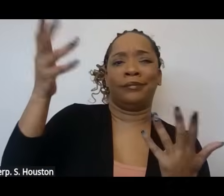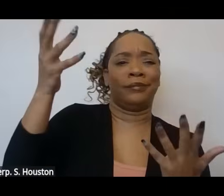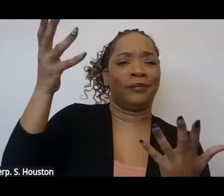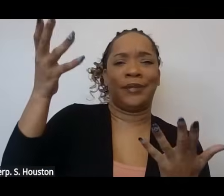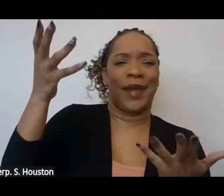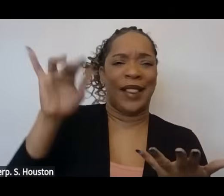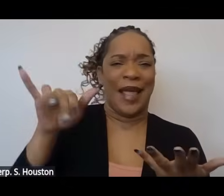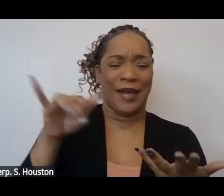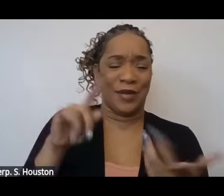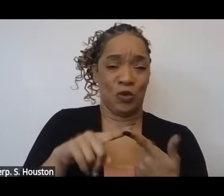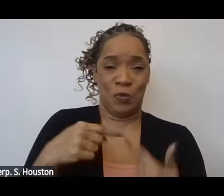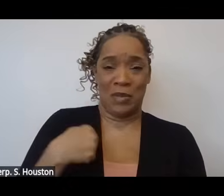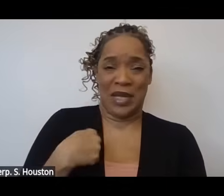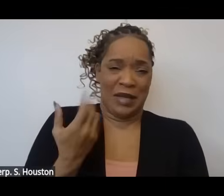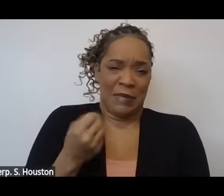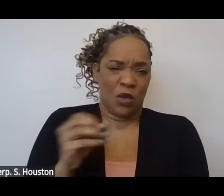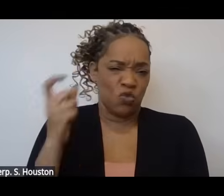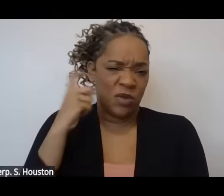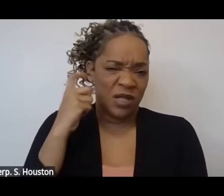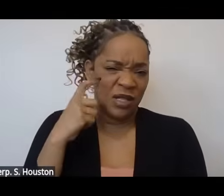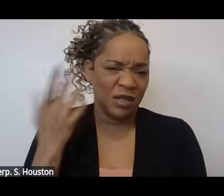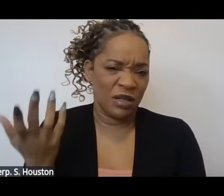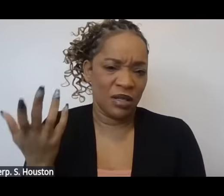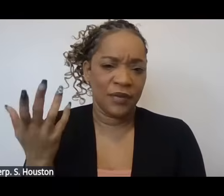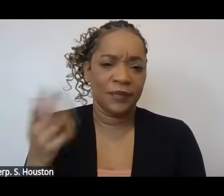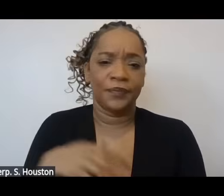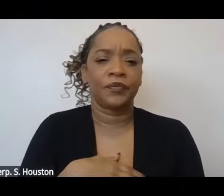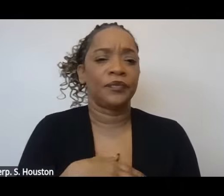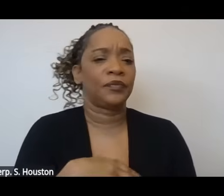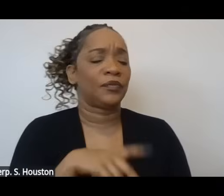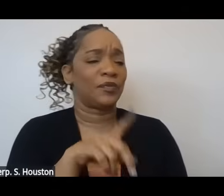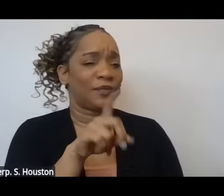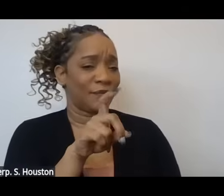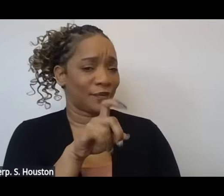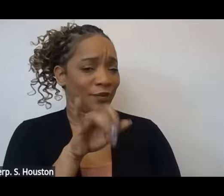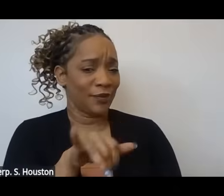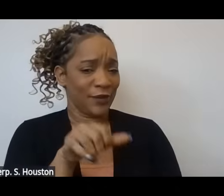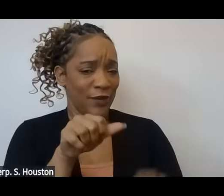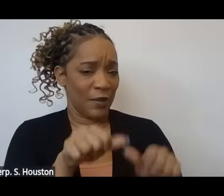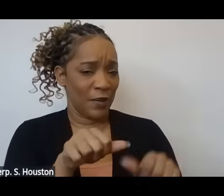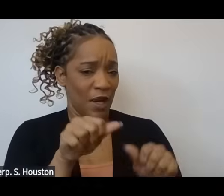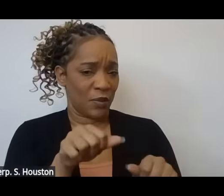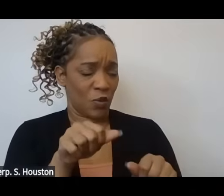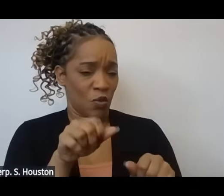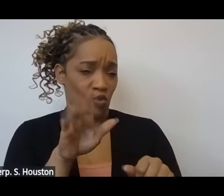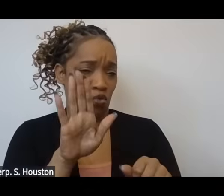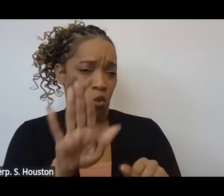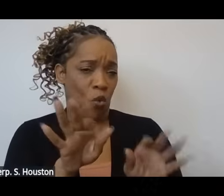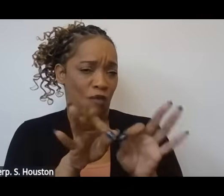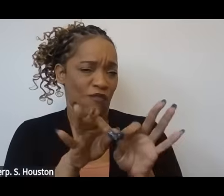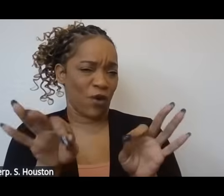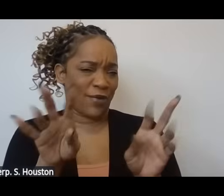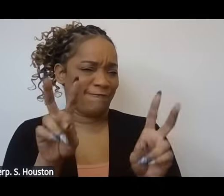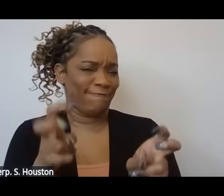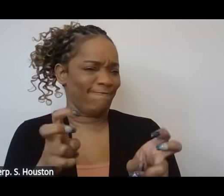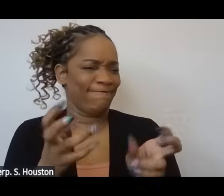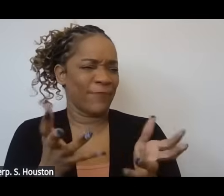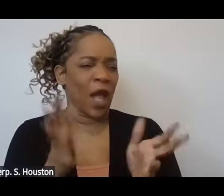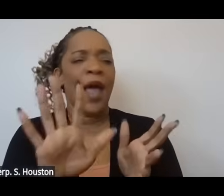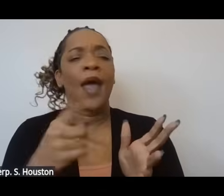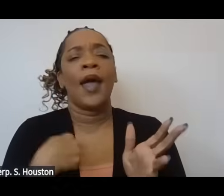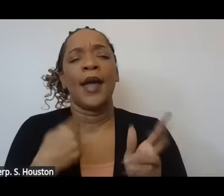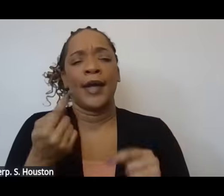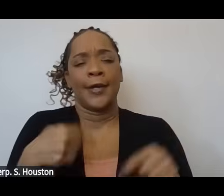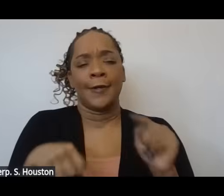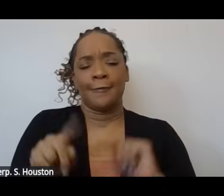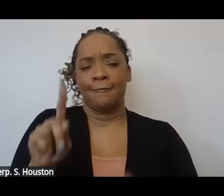invites chaos. Is it possible that's a wording in the way that this is put? And let me step back a second. I